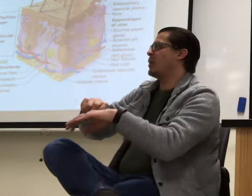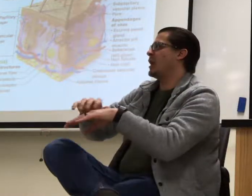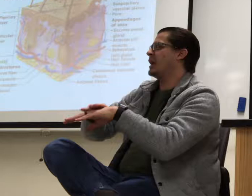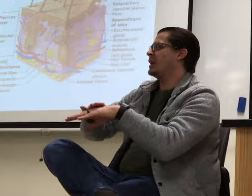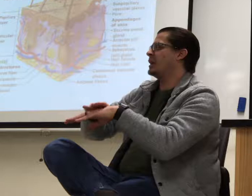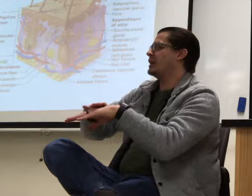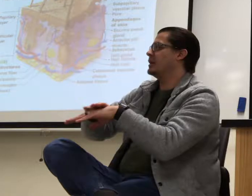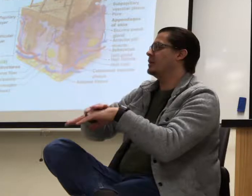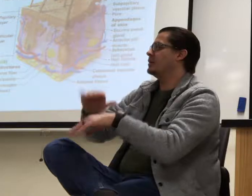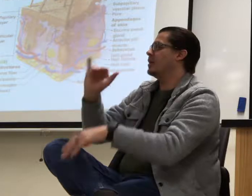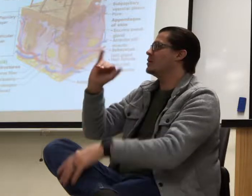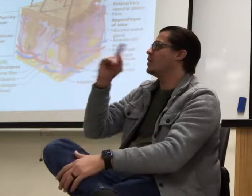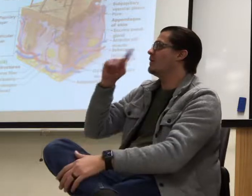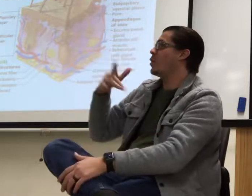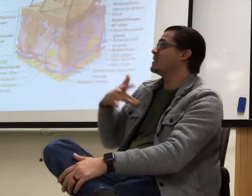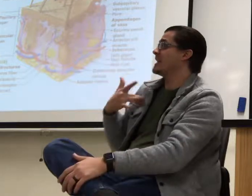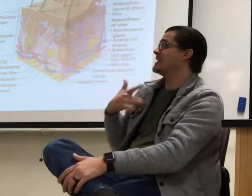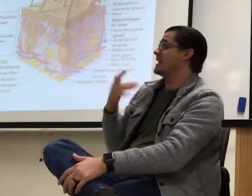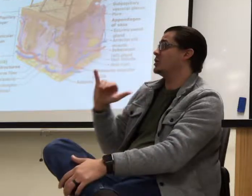Also for sensation.